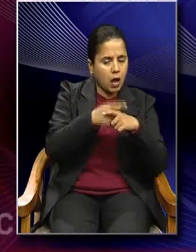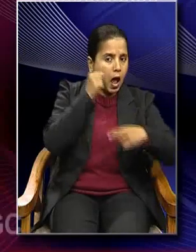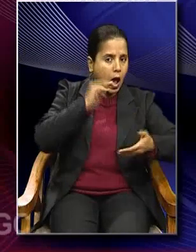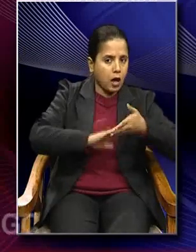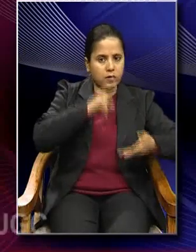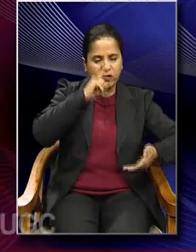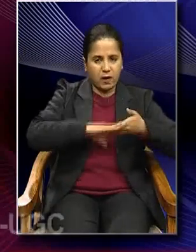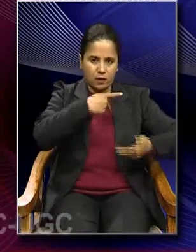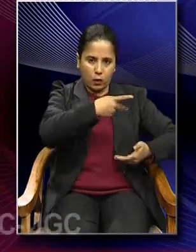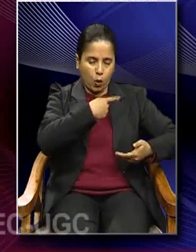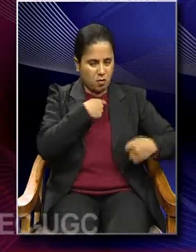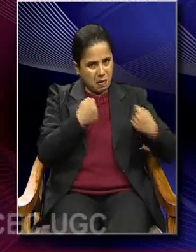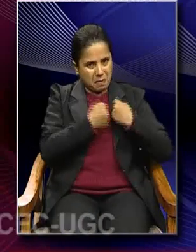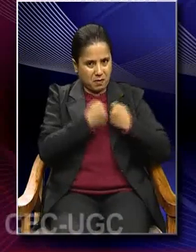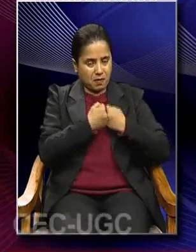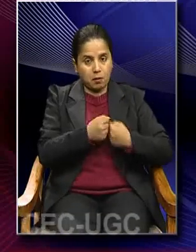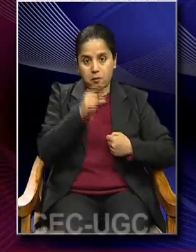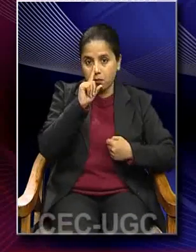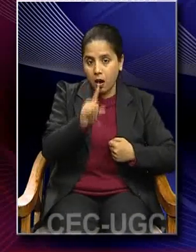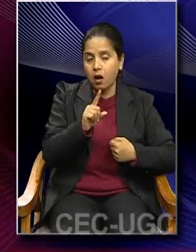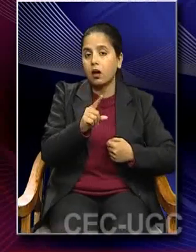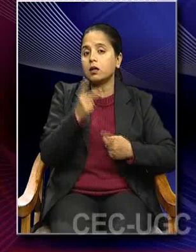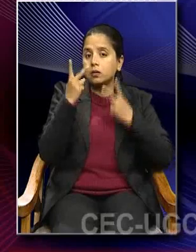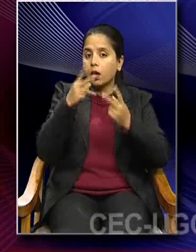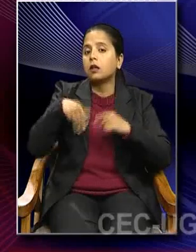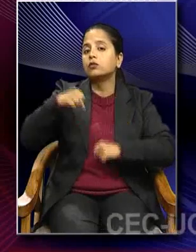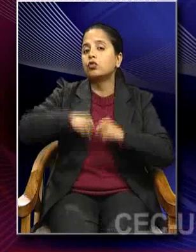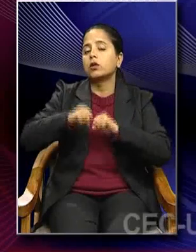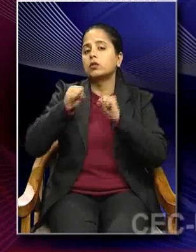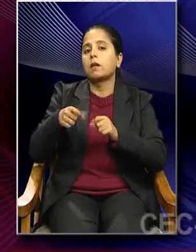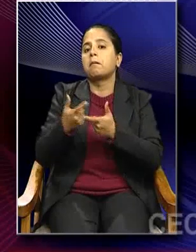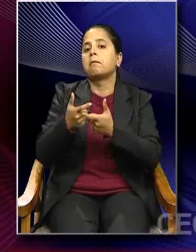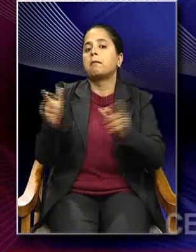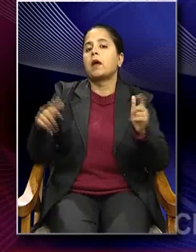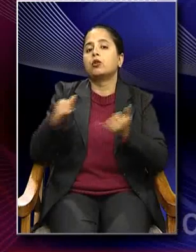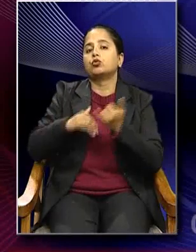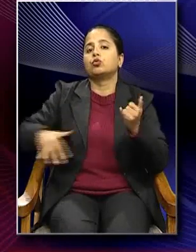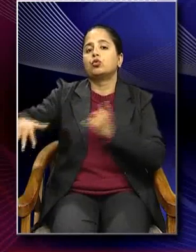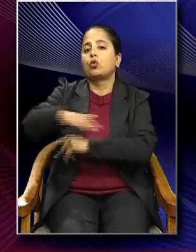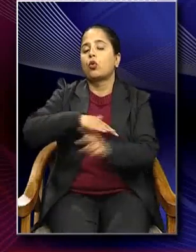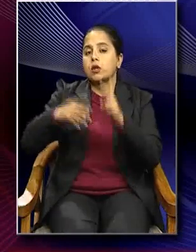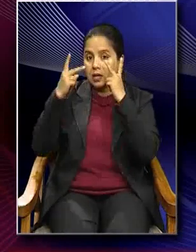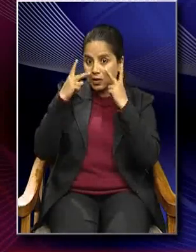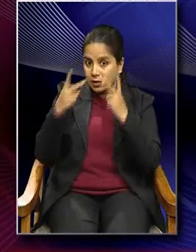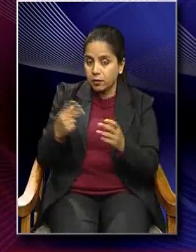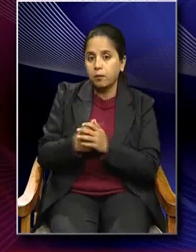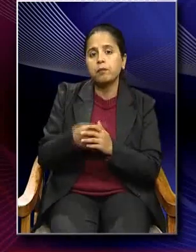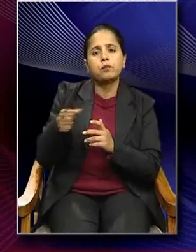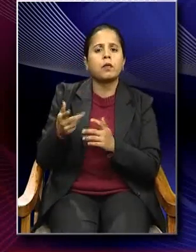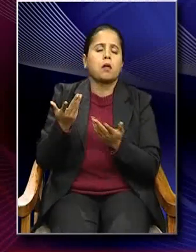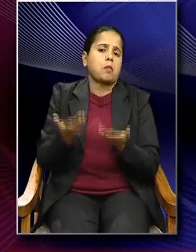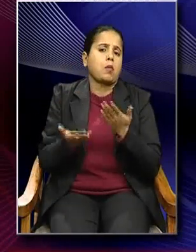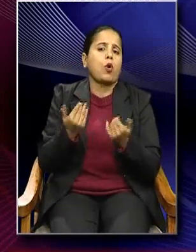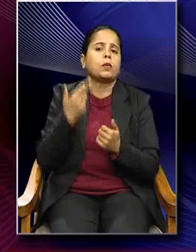and wife. But when we look into the structure, it is the larger social structure. It could be due